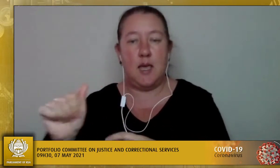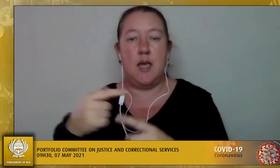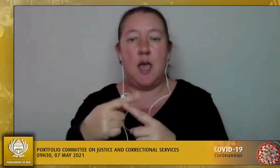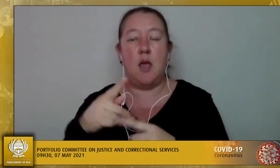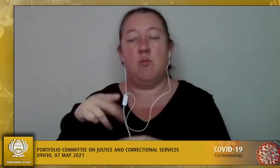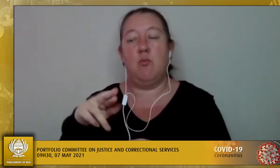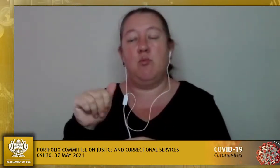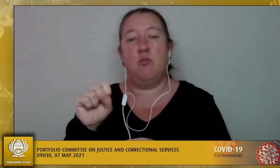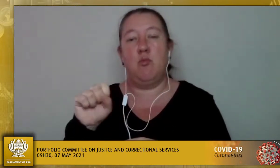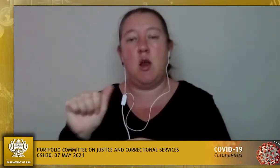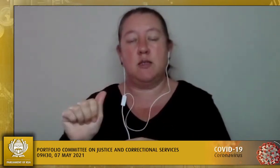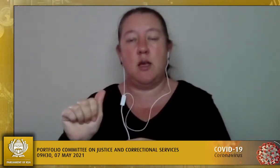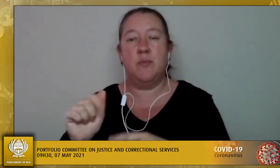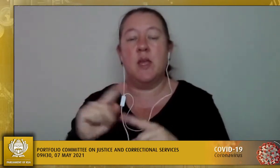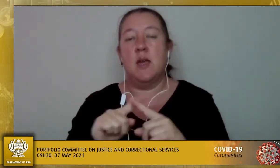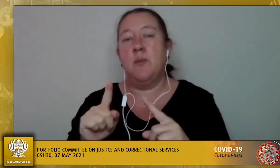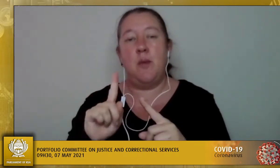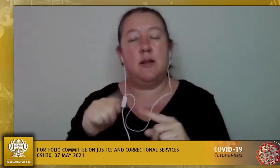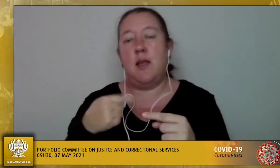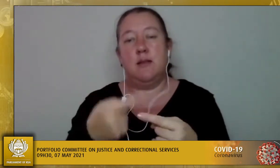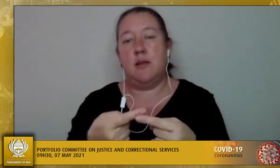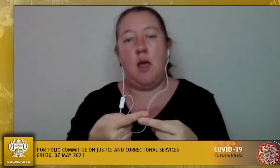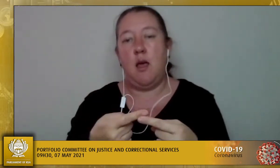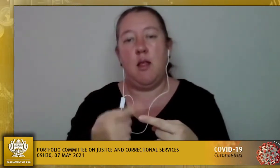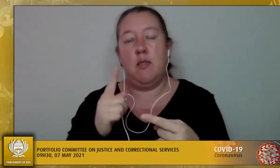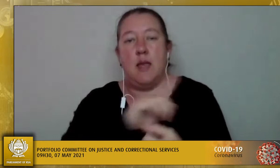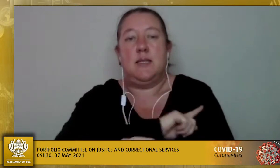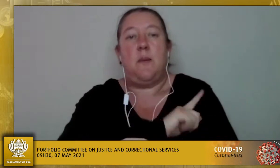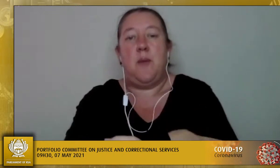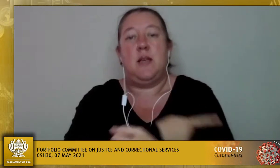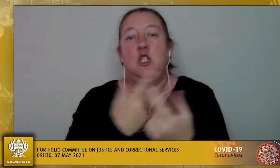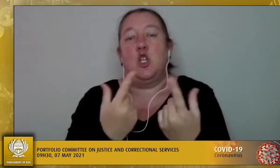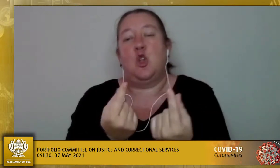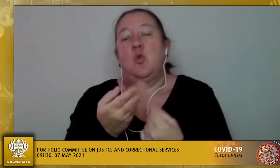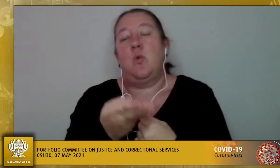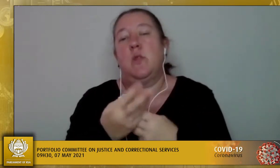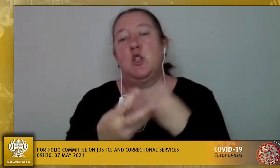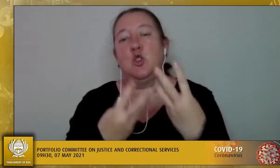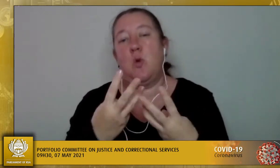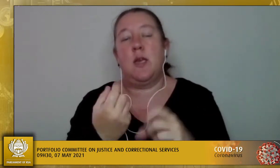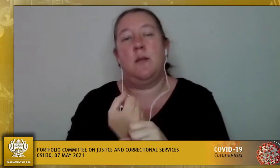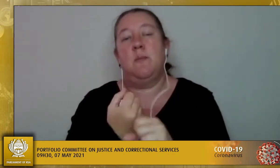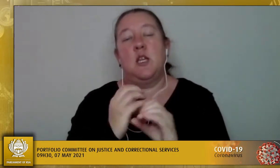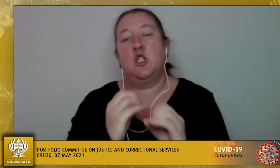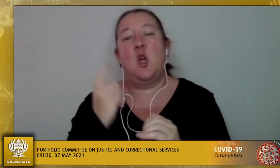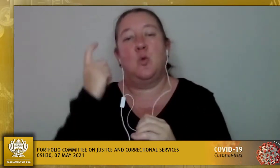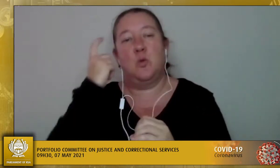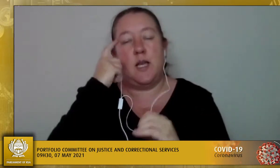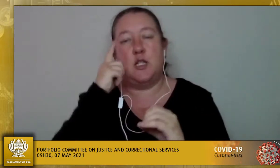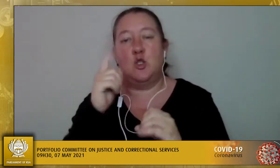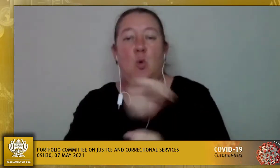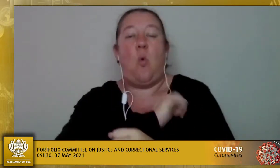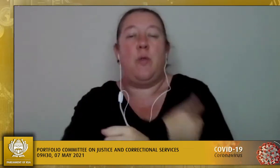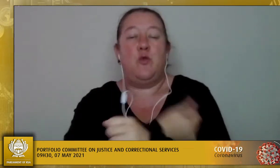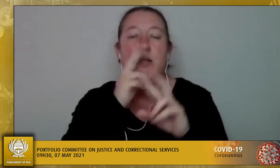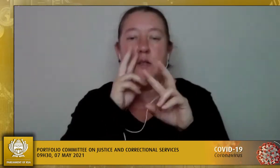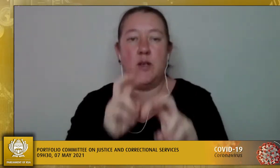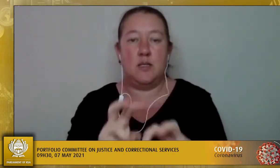prosa but you know until until this capacity to do this work it makes no sense to authorize investigation